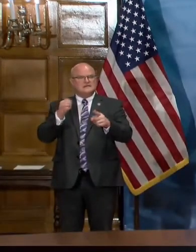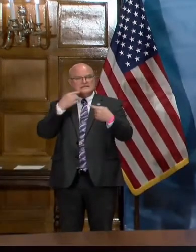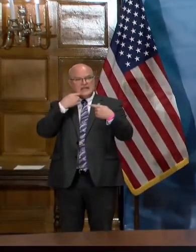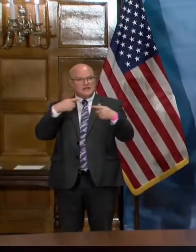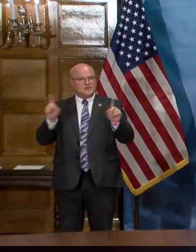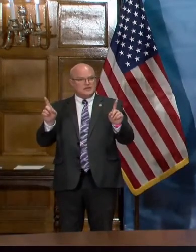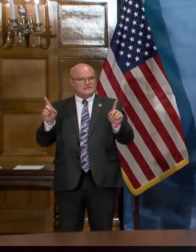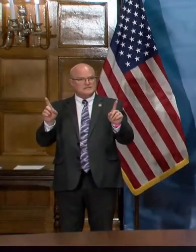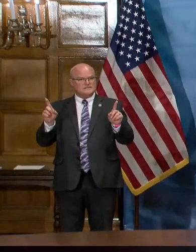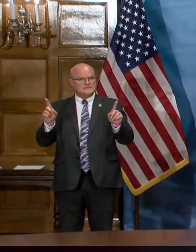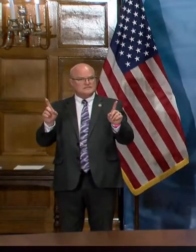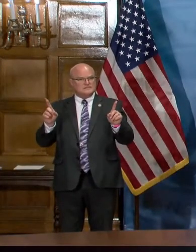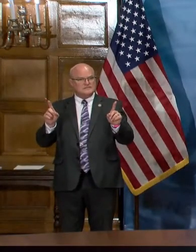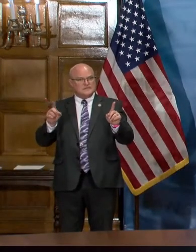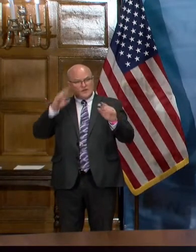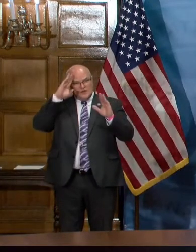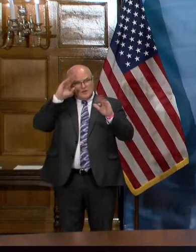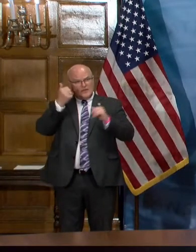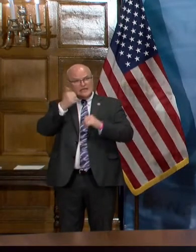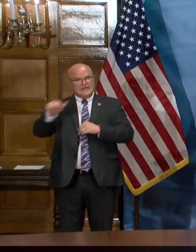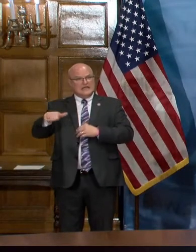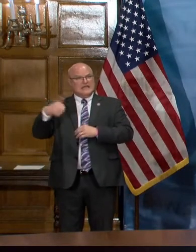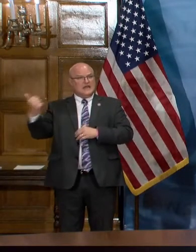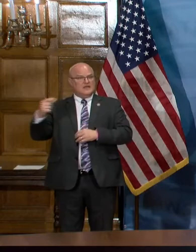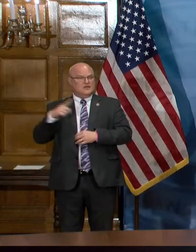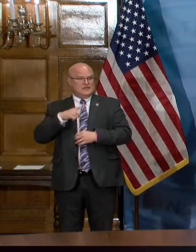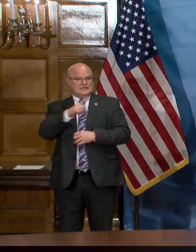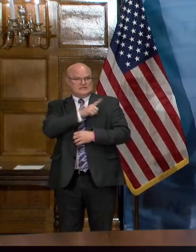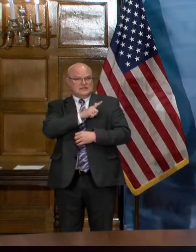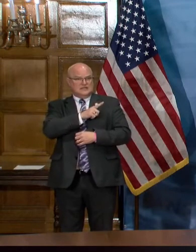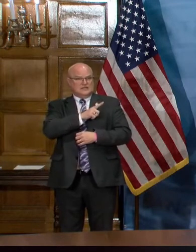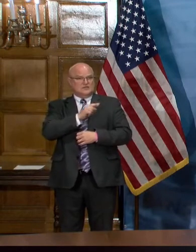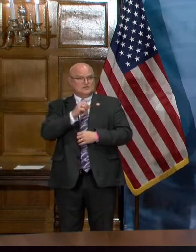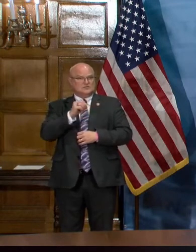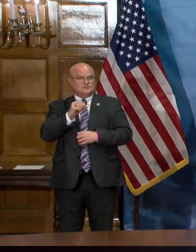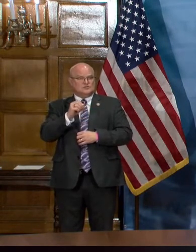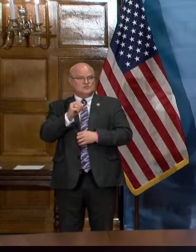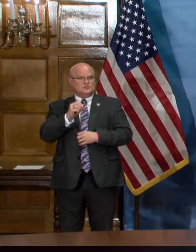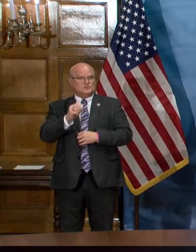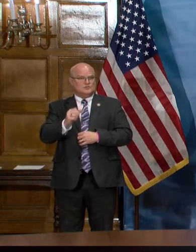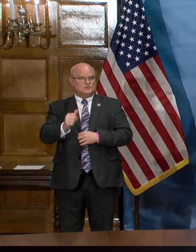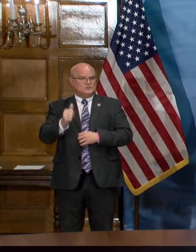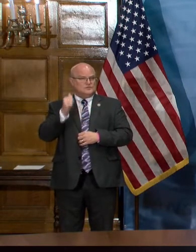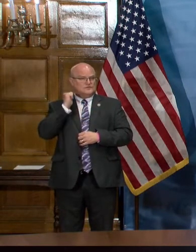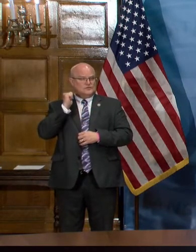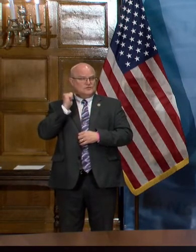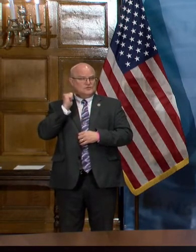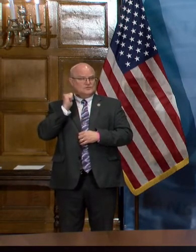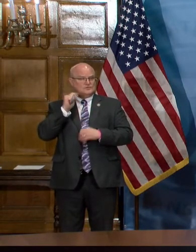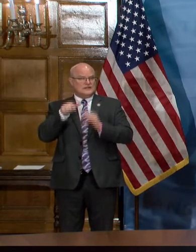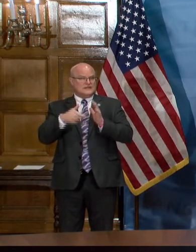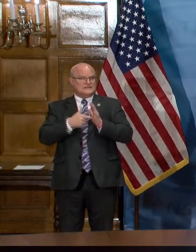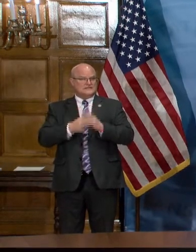declaration, are you expecting any effort in the legislature to rescind the emergency declaration?